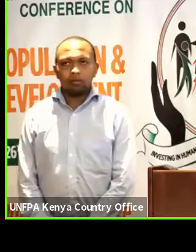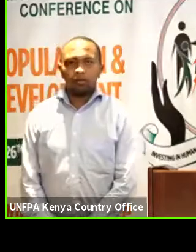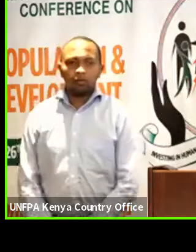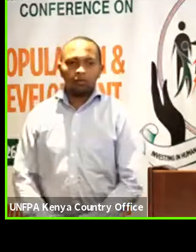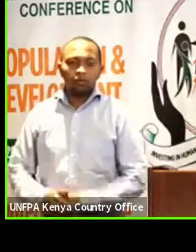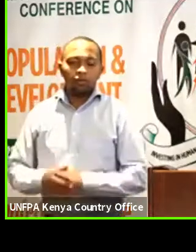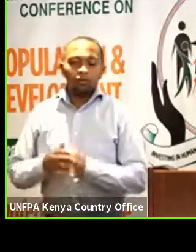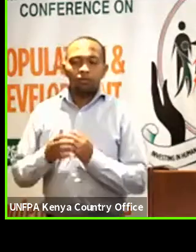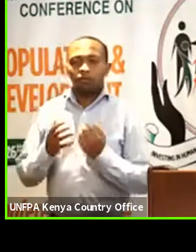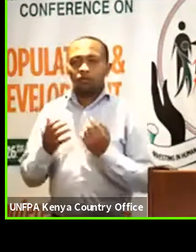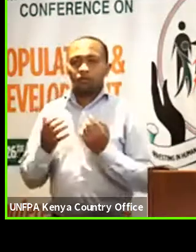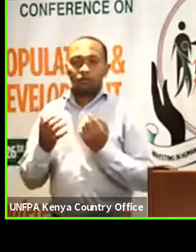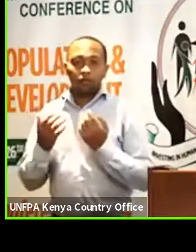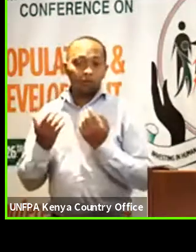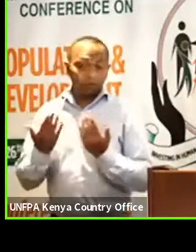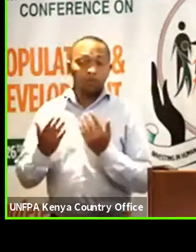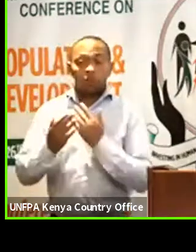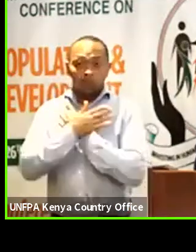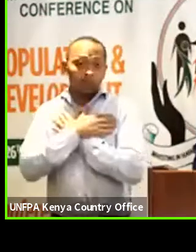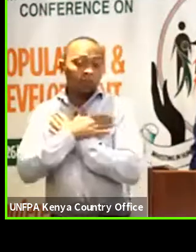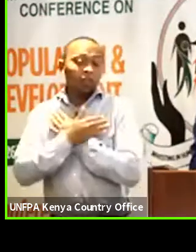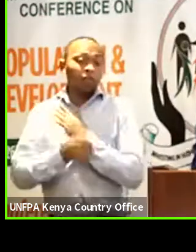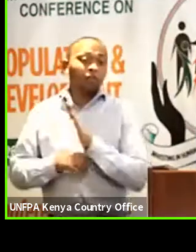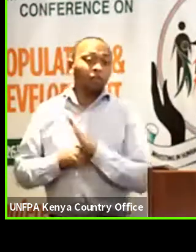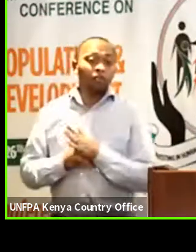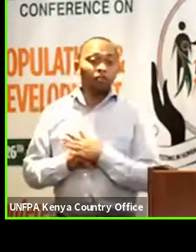So, dear delegates,